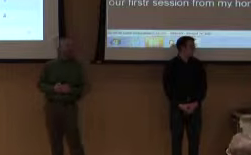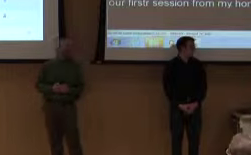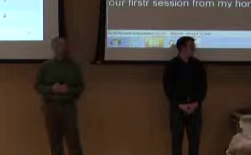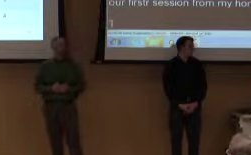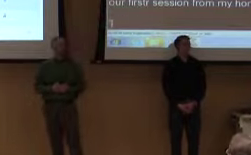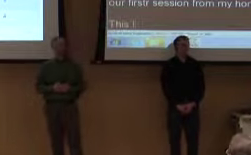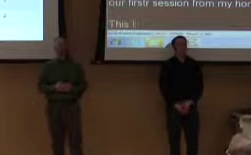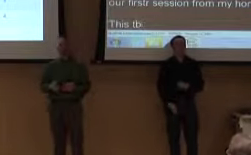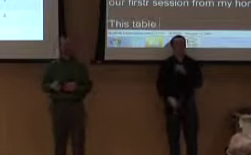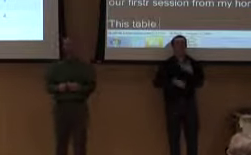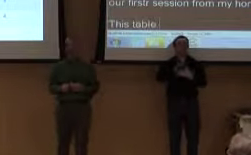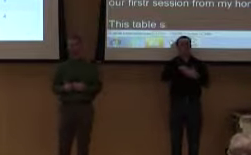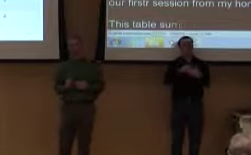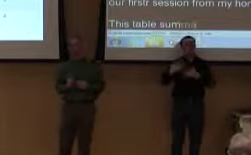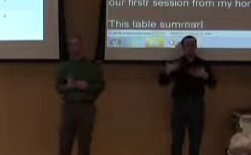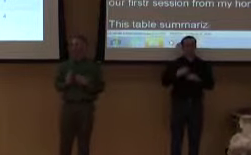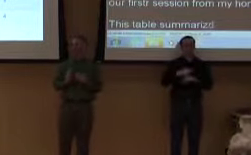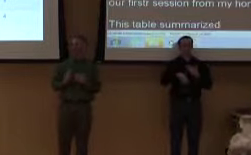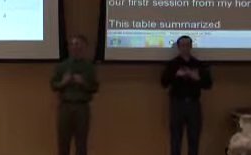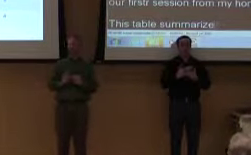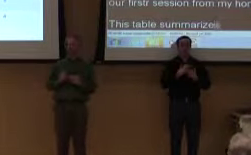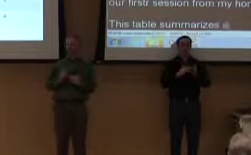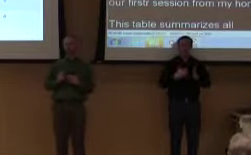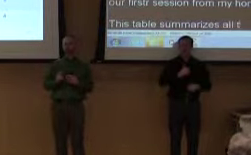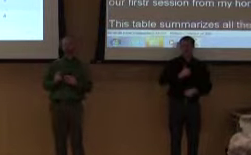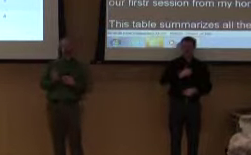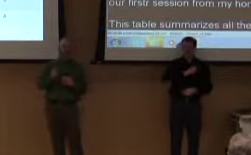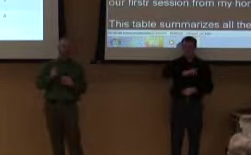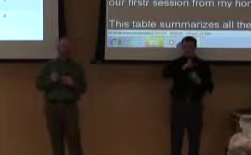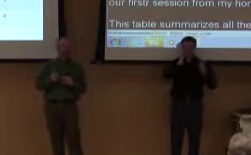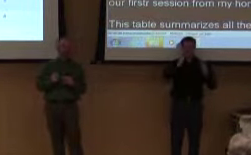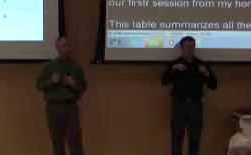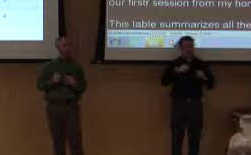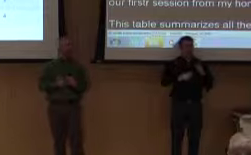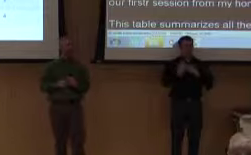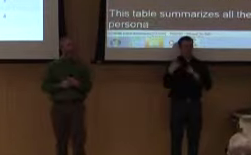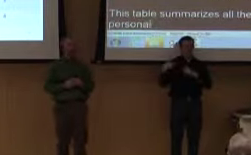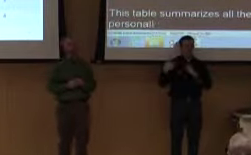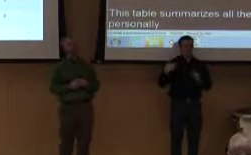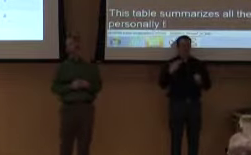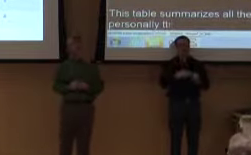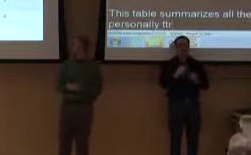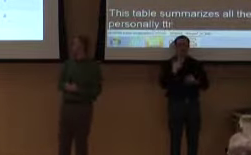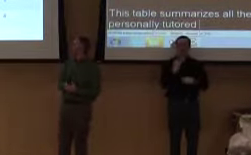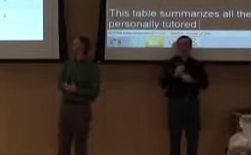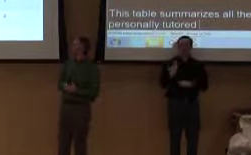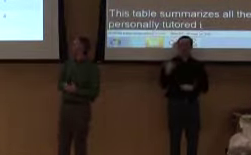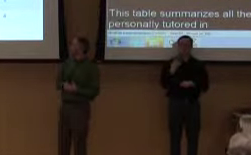This table summarizes all of the students that I've personally tutored in this project since I joined 3 or 4 years